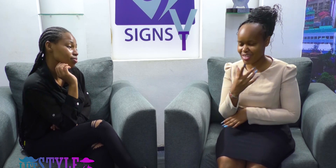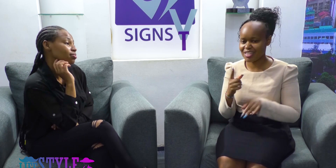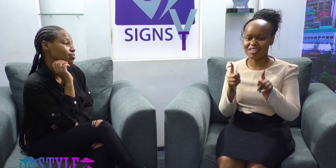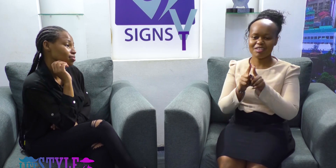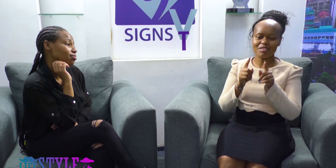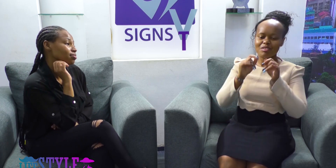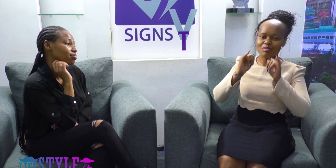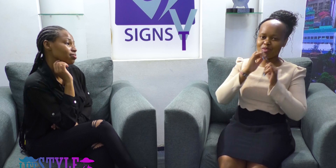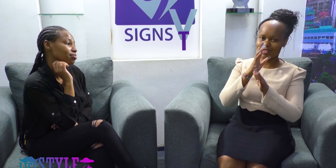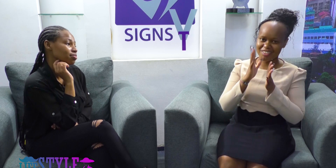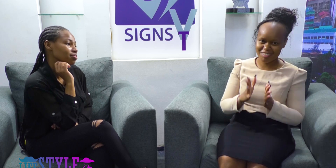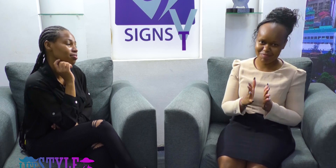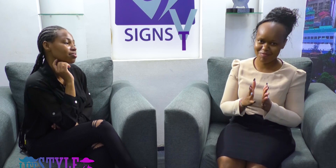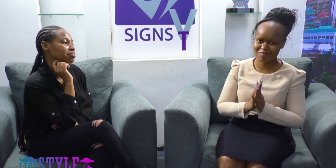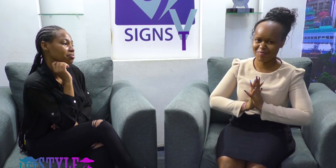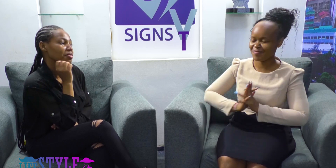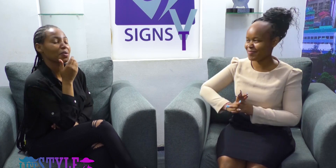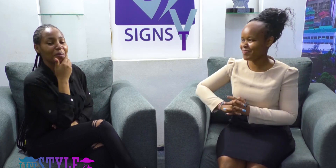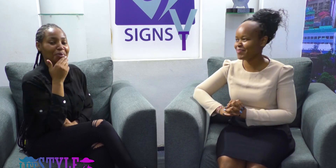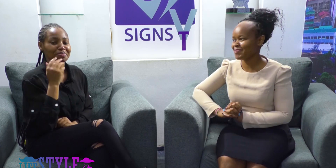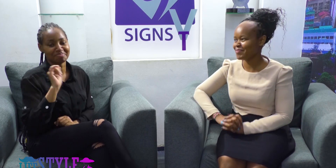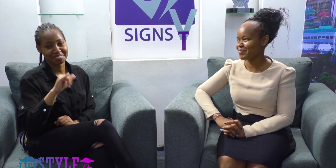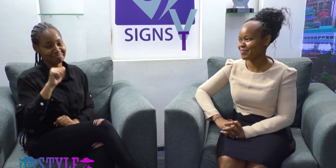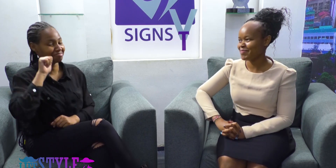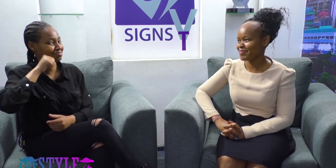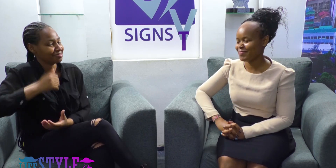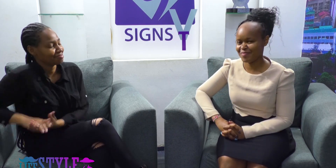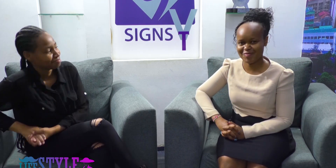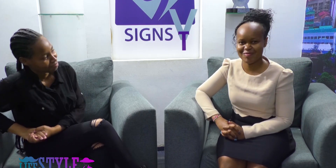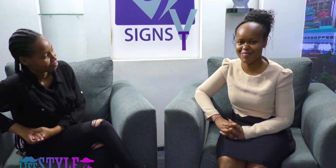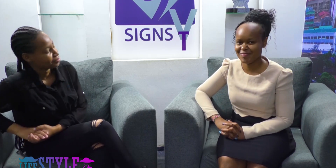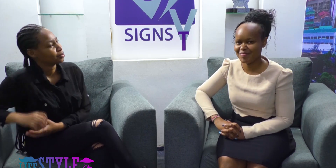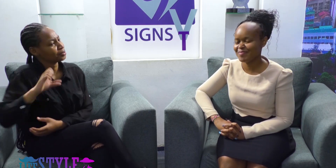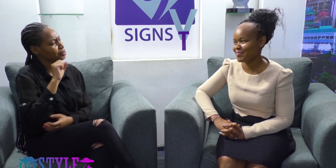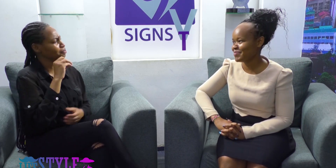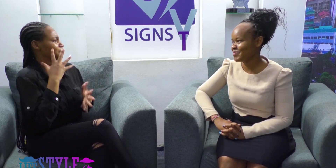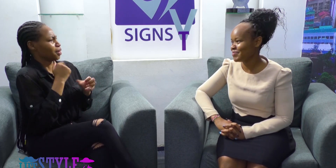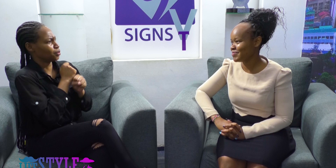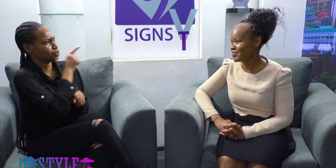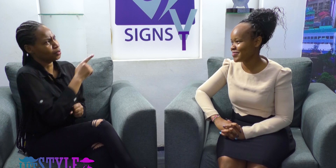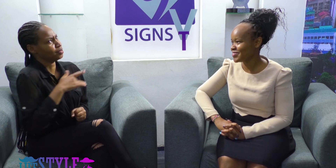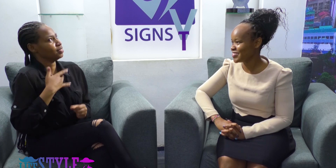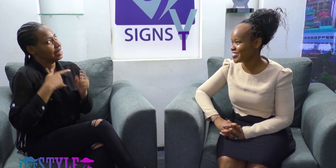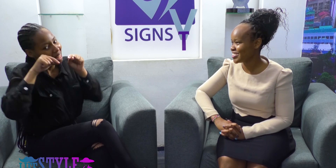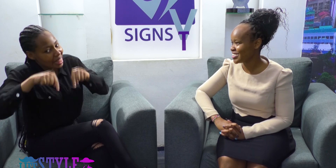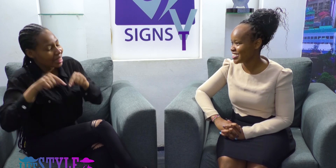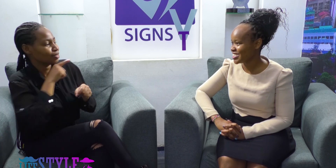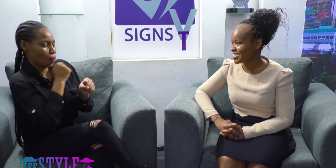host for the Glamour Show and a news reporter. That is very nice. So, how do you